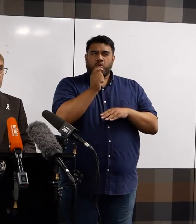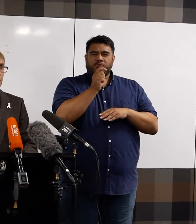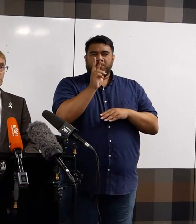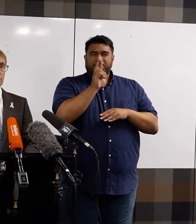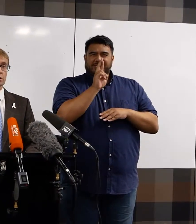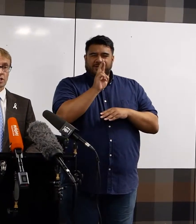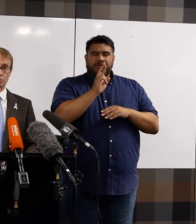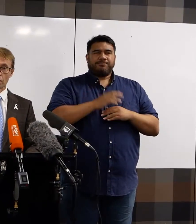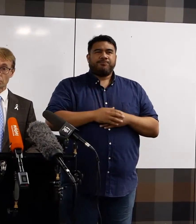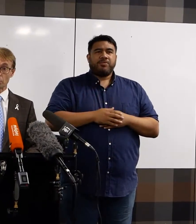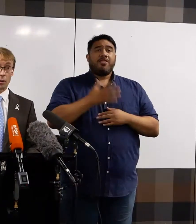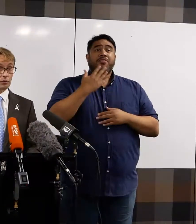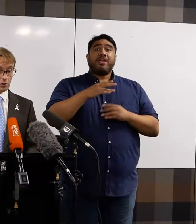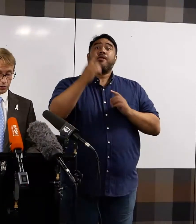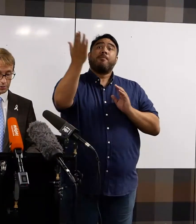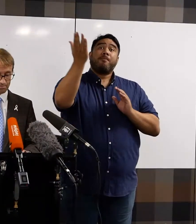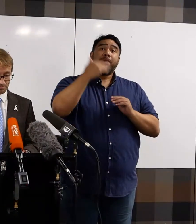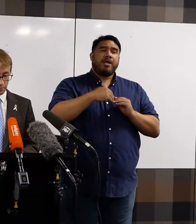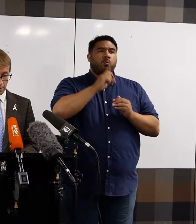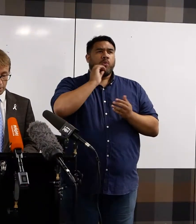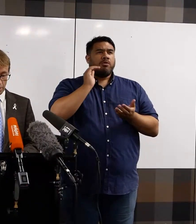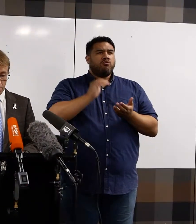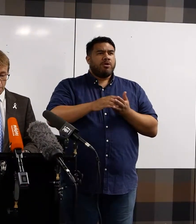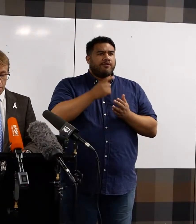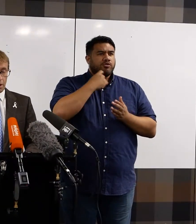in Auckland sometime tomorrow afternoon.